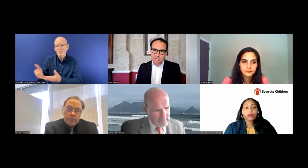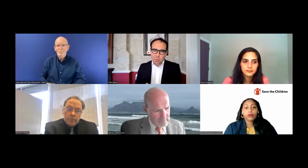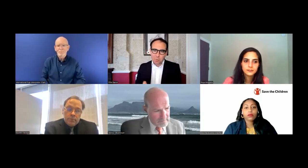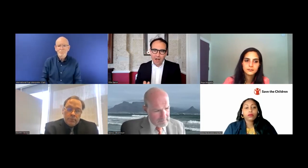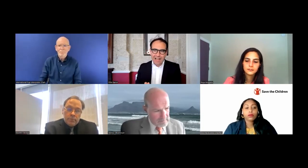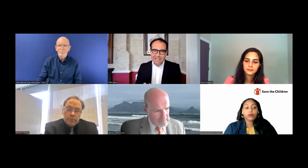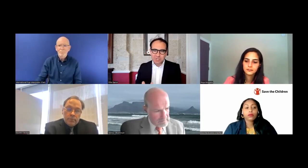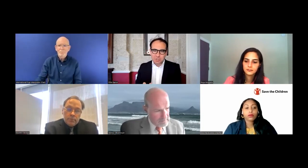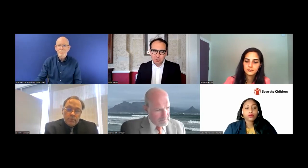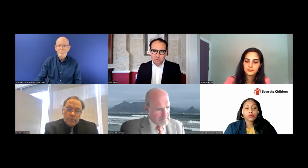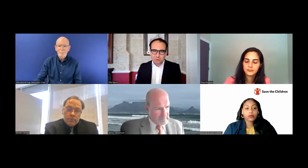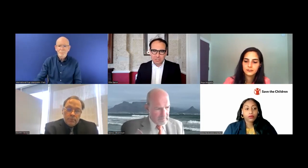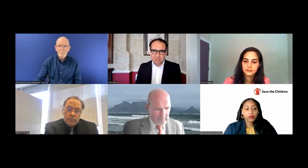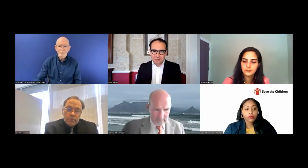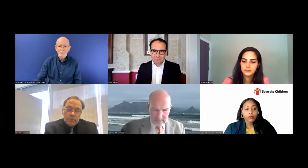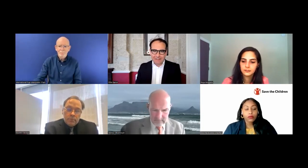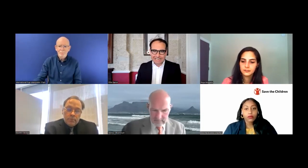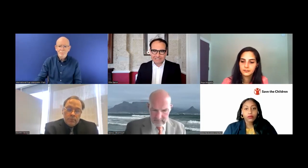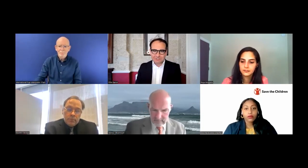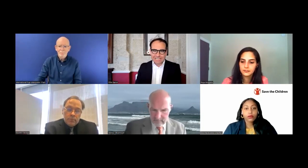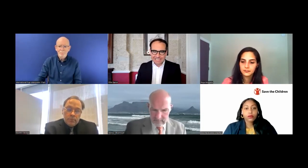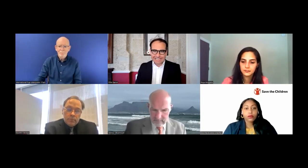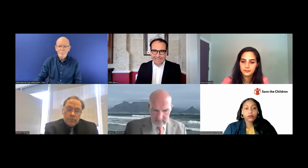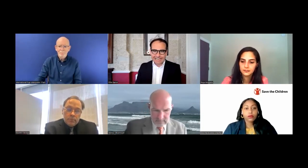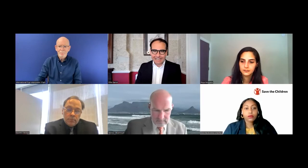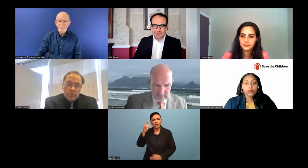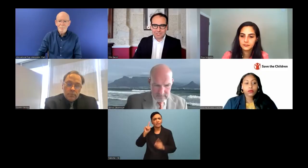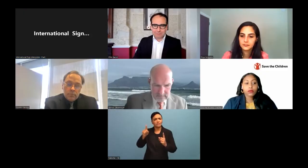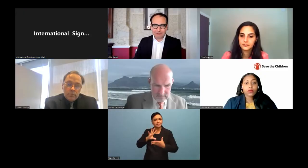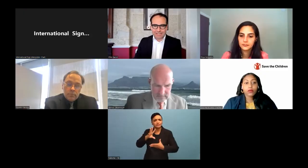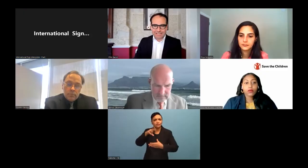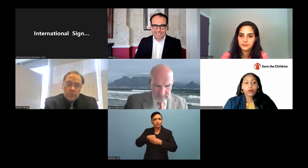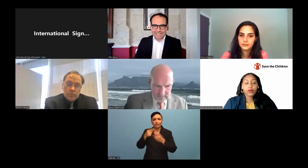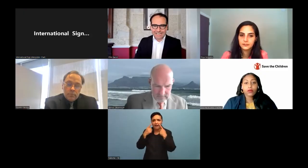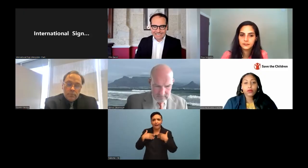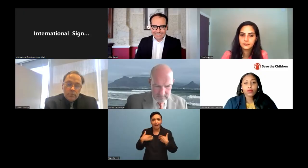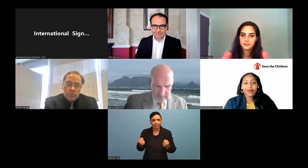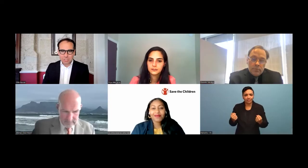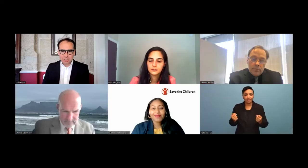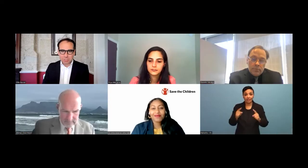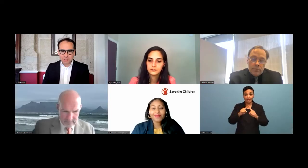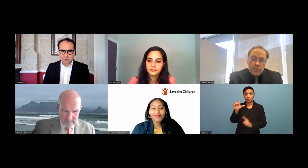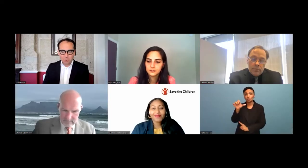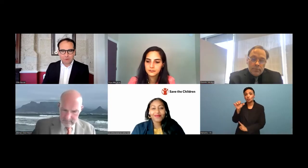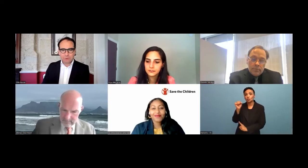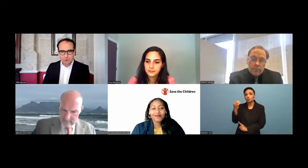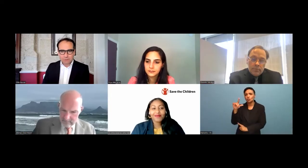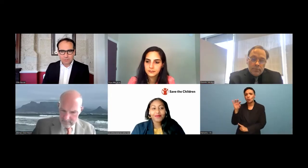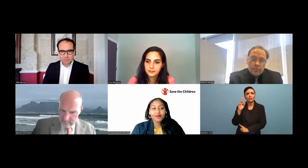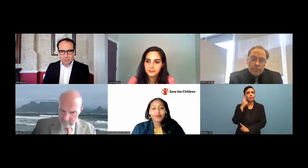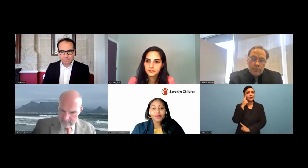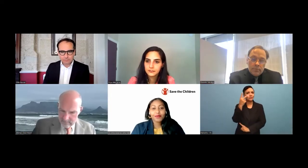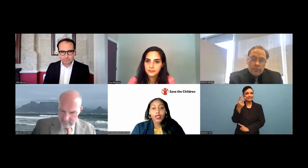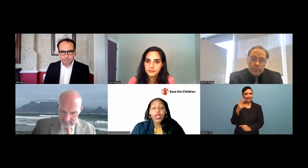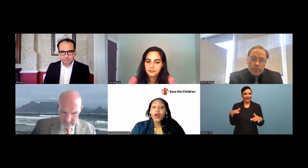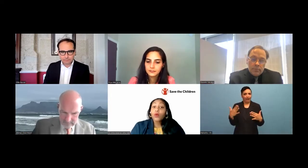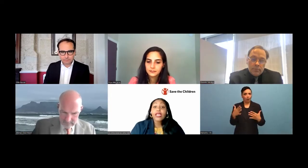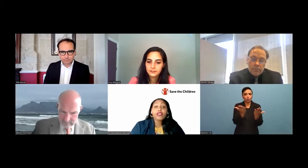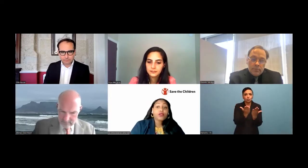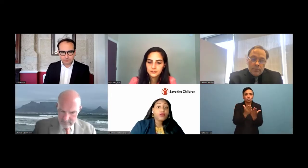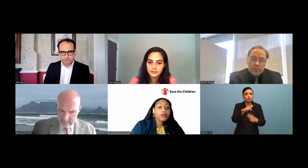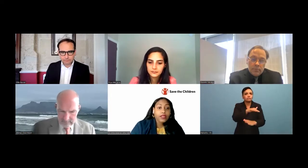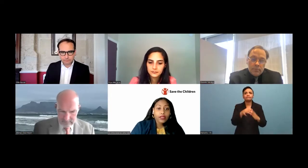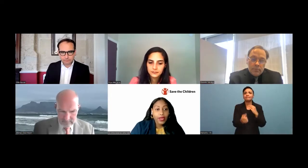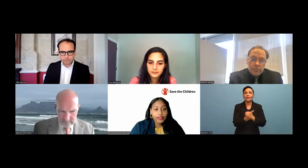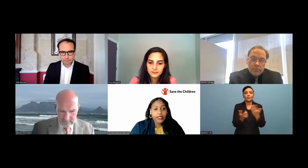tell us, why are schools such an effective setting for some of these interventions? What have you noticed? Well,